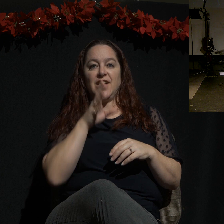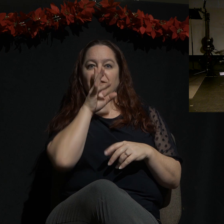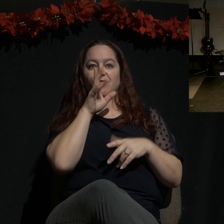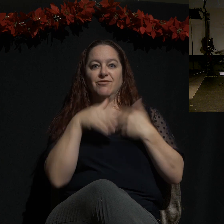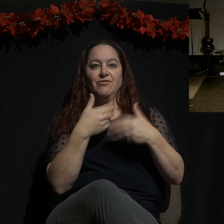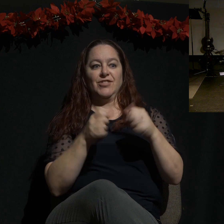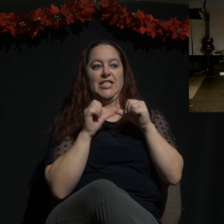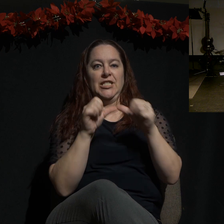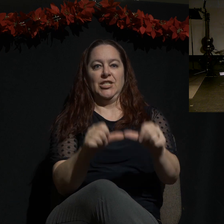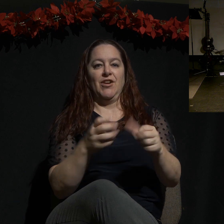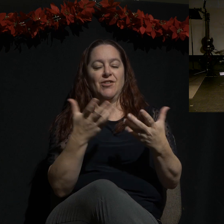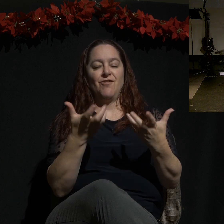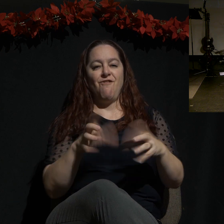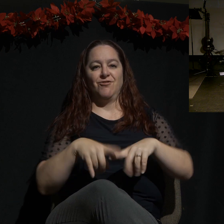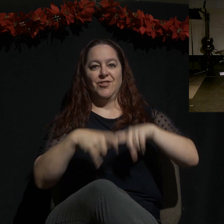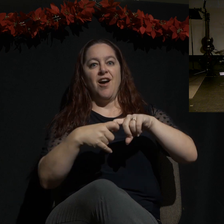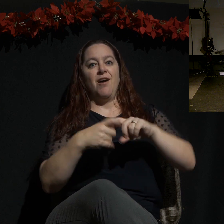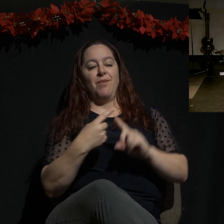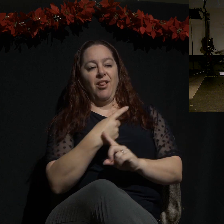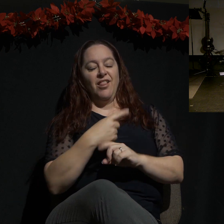all at once here.